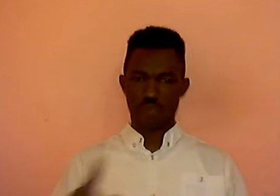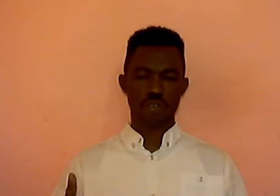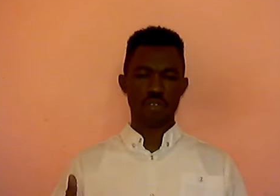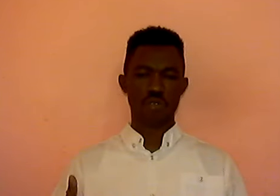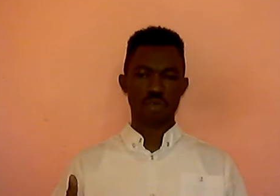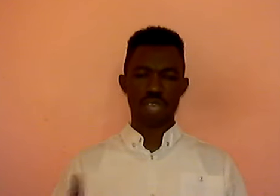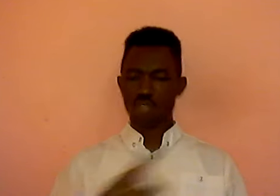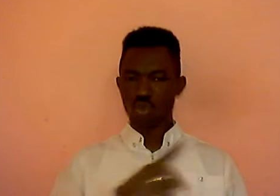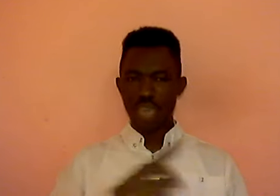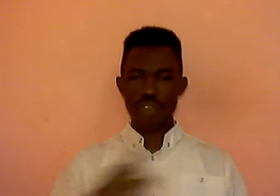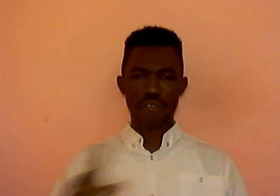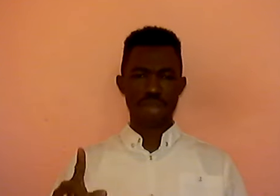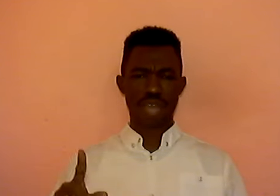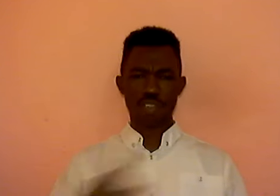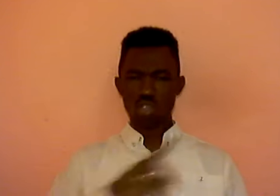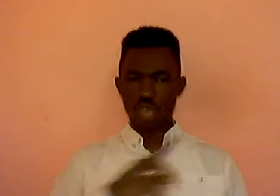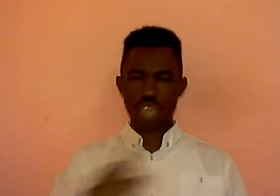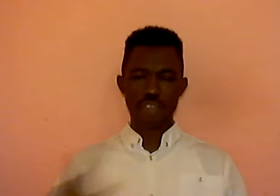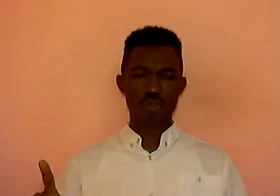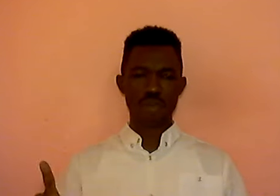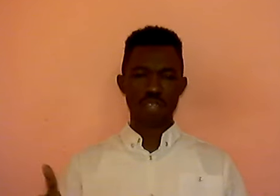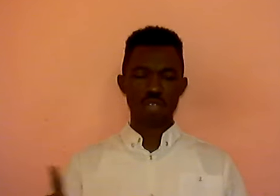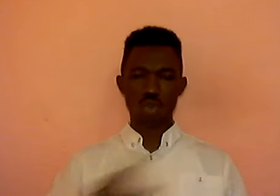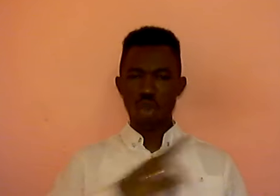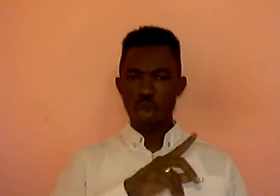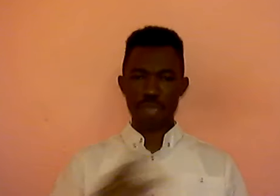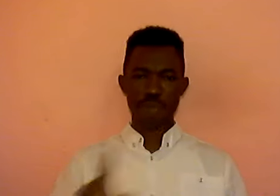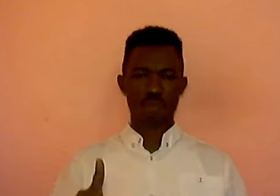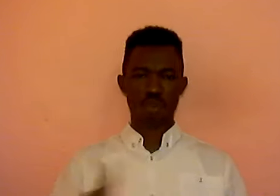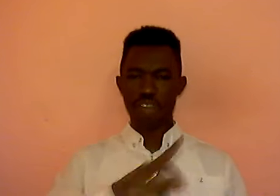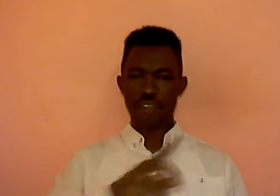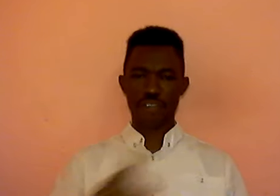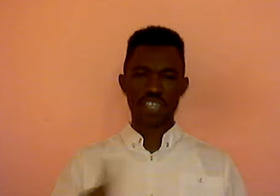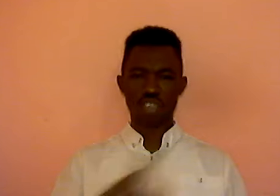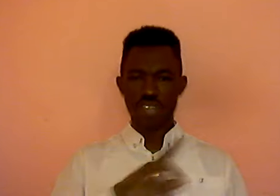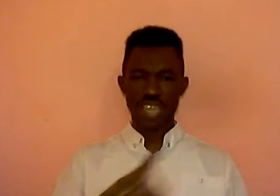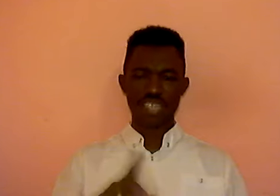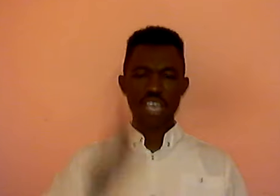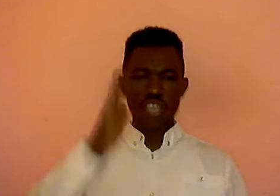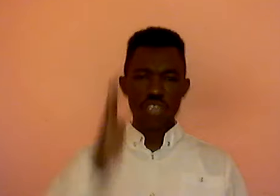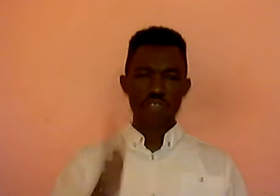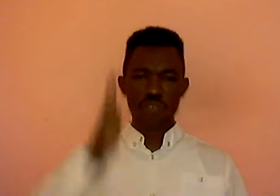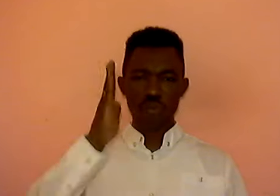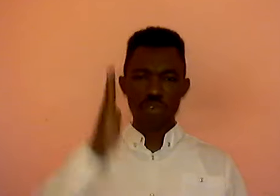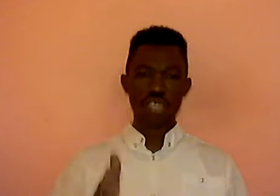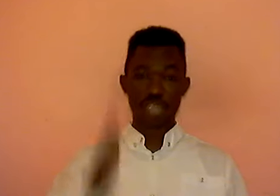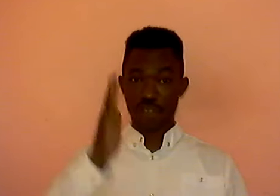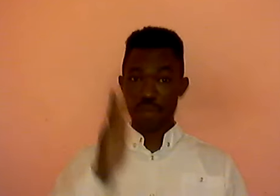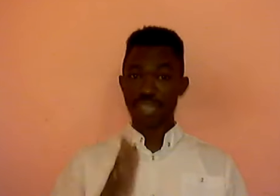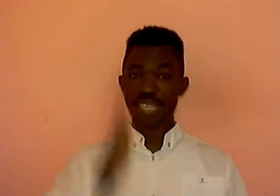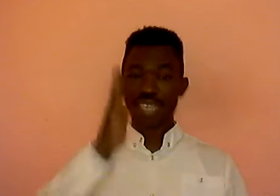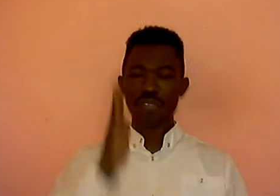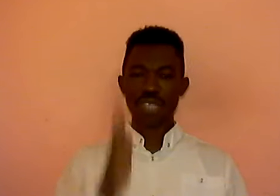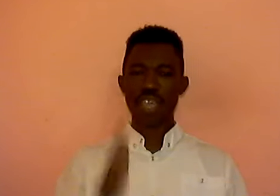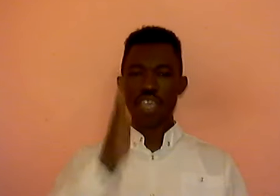for you. To every man, to every woman, to all people on the face of the earth. If you did, remember, I said, devil said, if